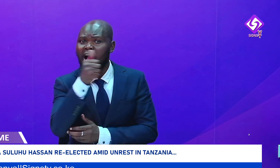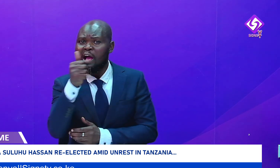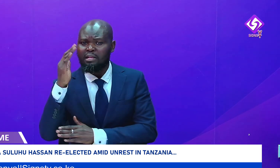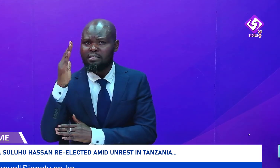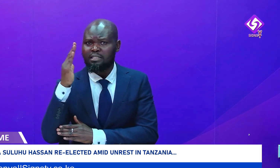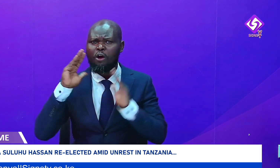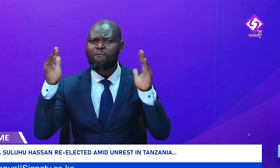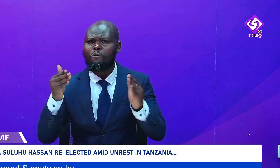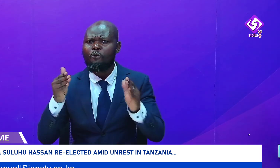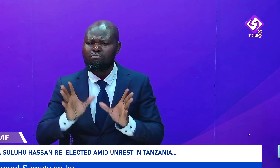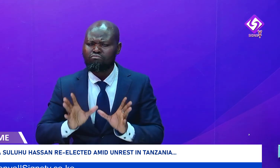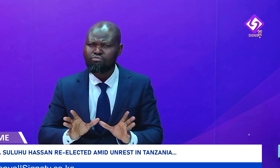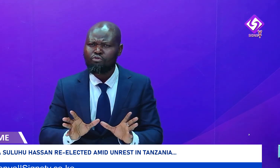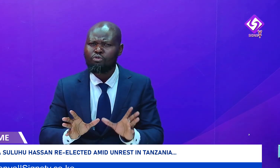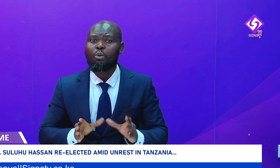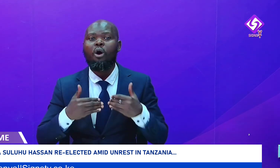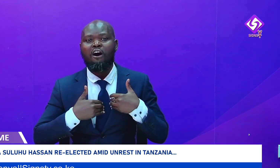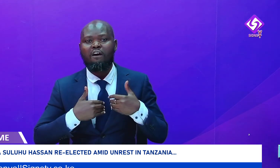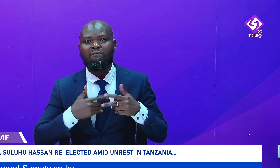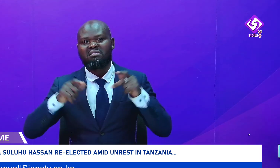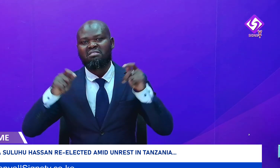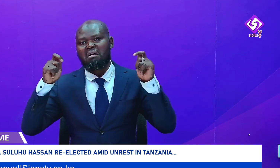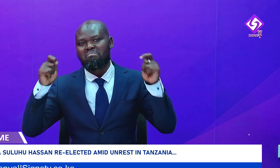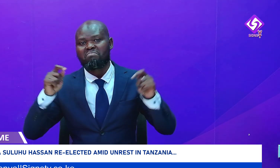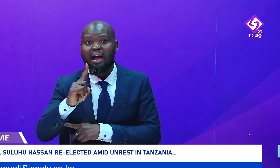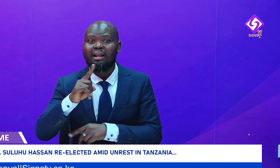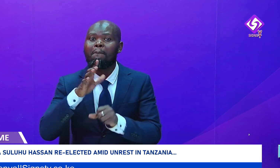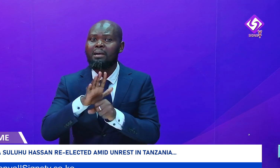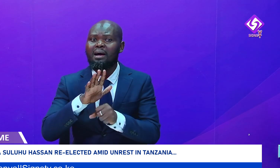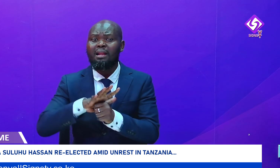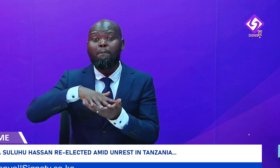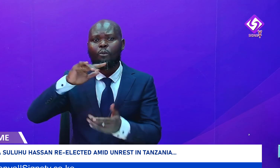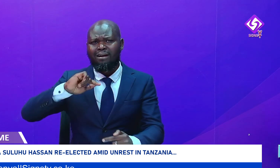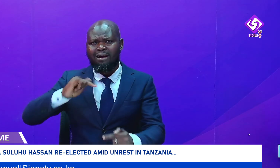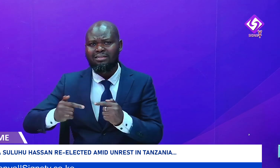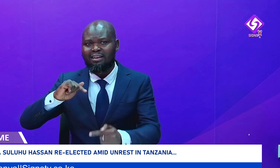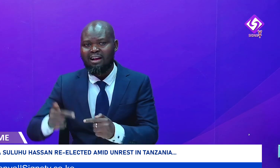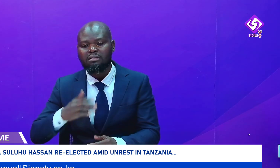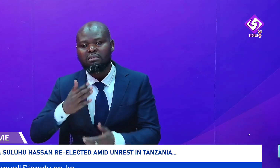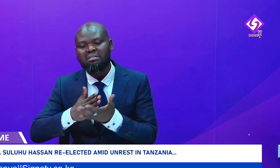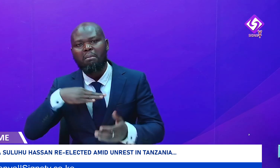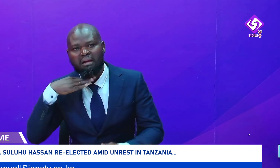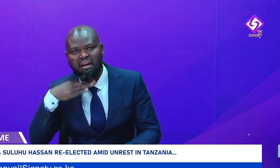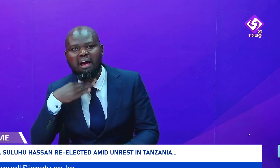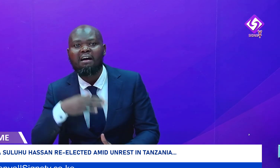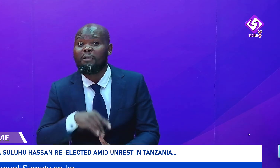between security forces and demonstrators have left hundreds dead and many more injured.